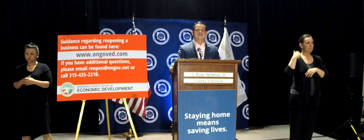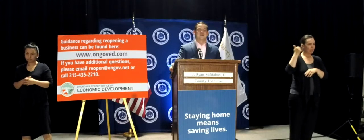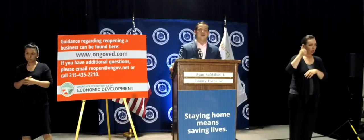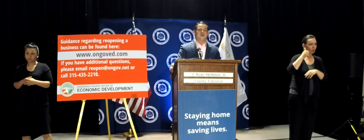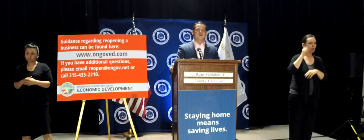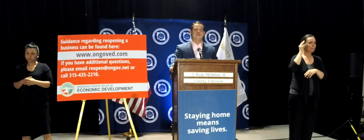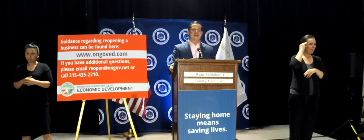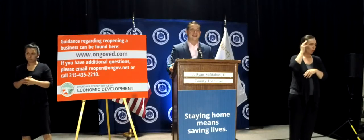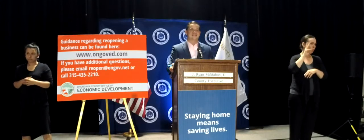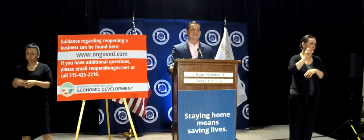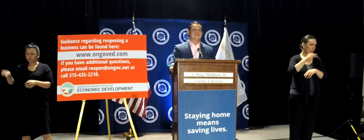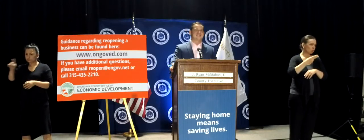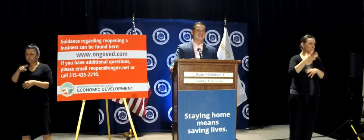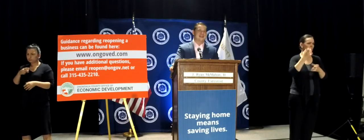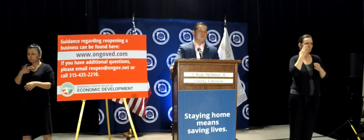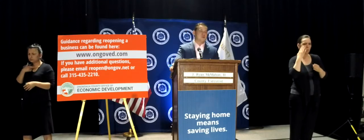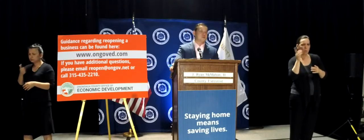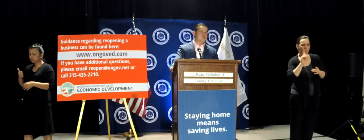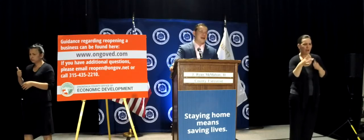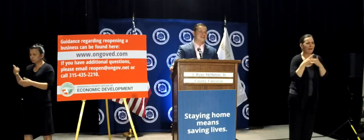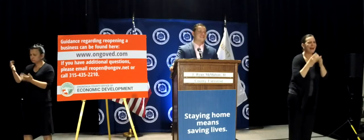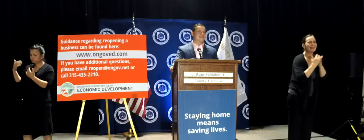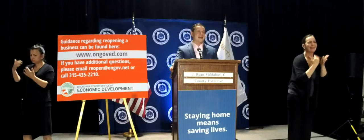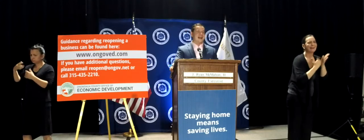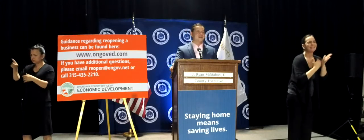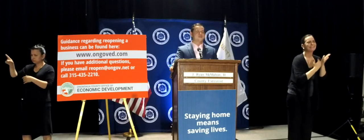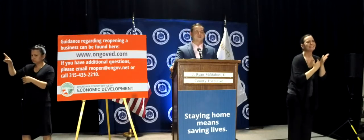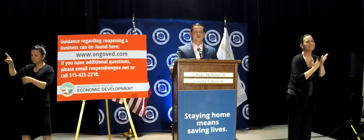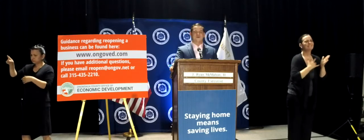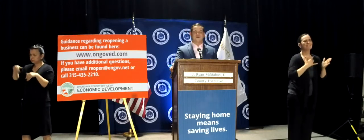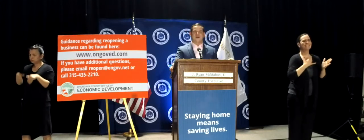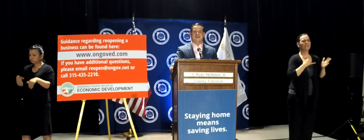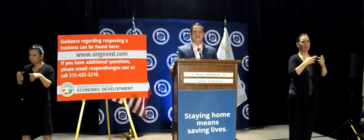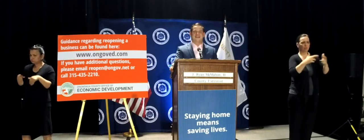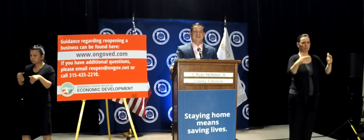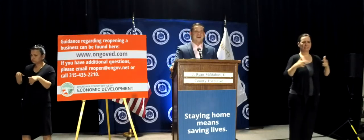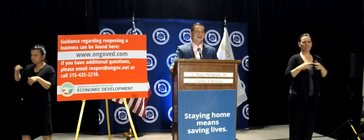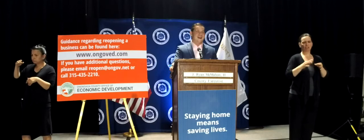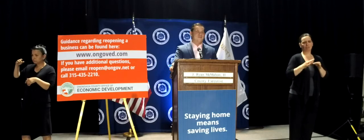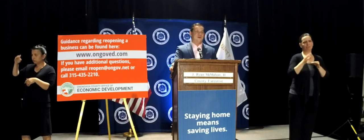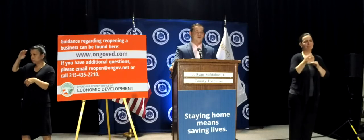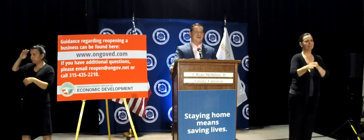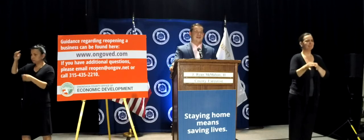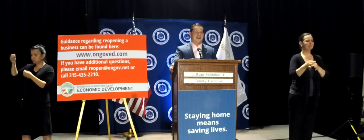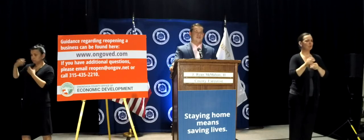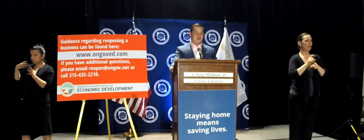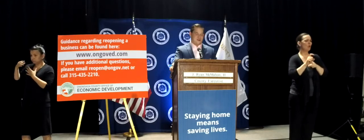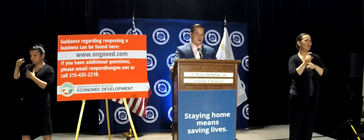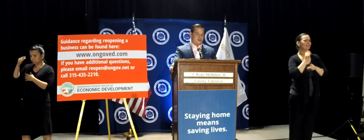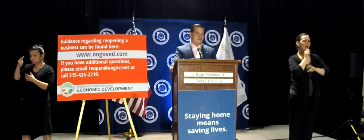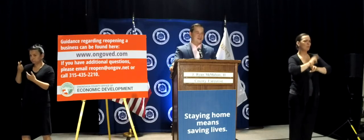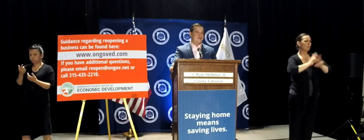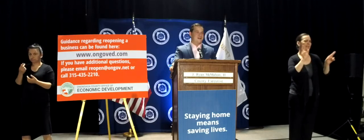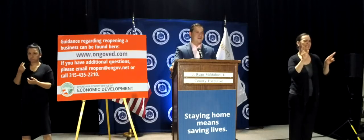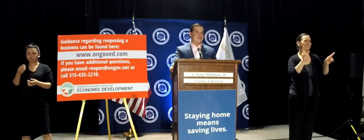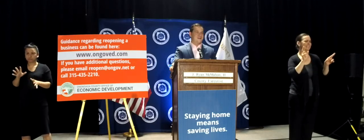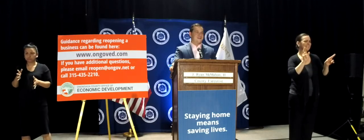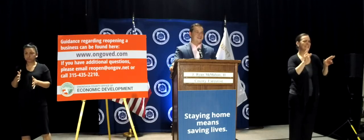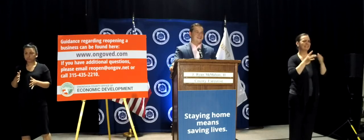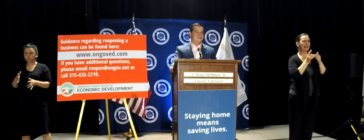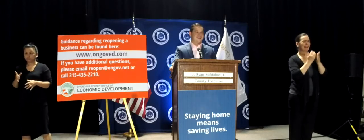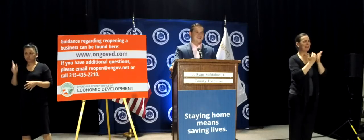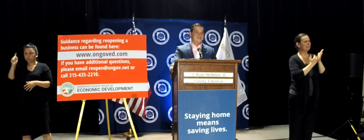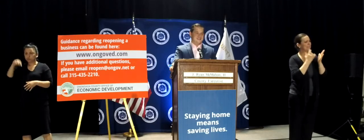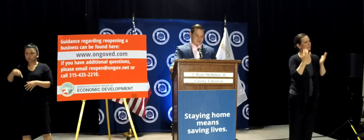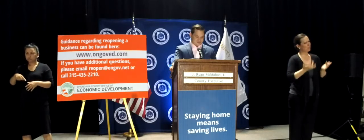And so my guess is that got pushed back because the guidance wasn't quite ready. but we're going to have a great call. I know